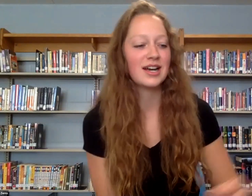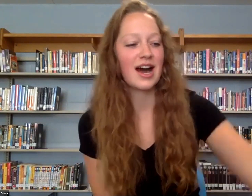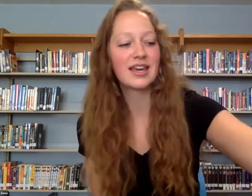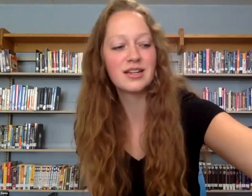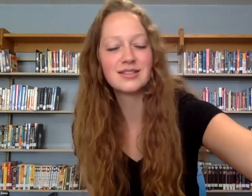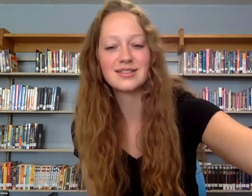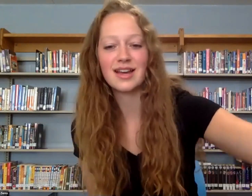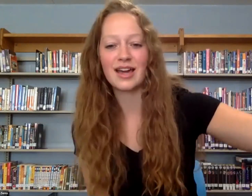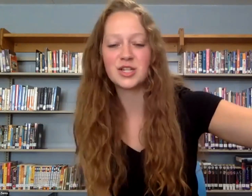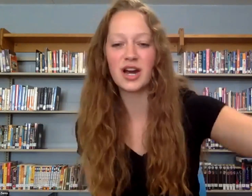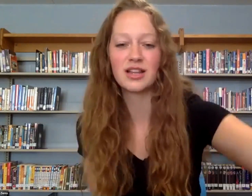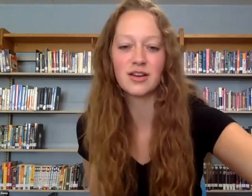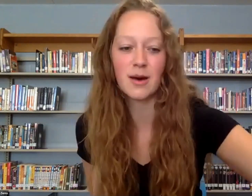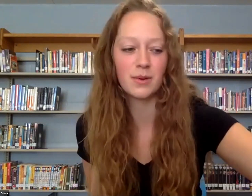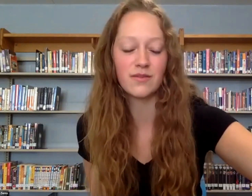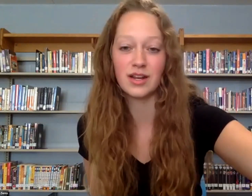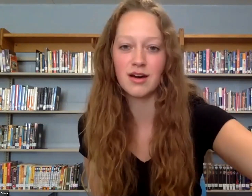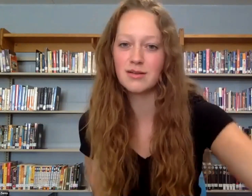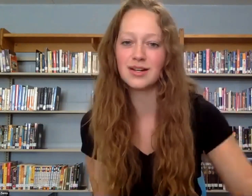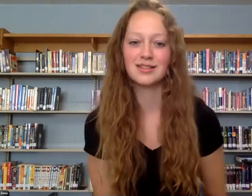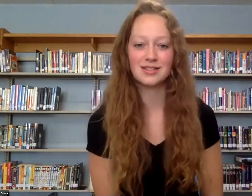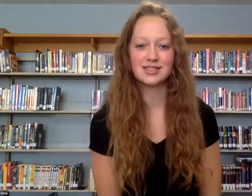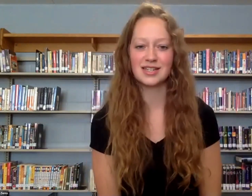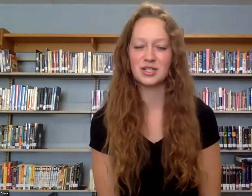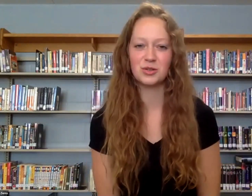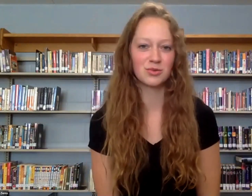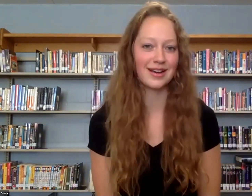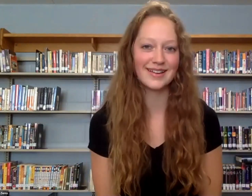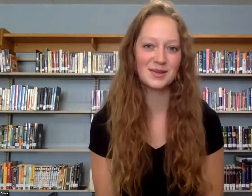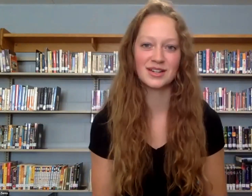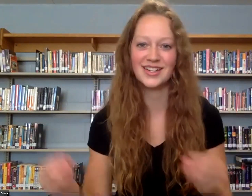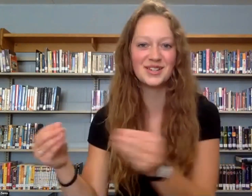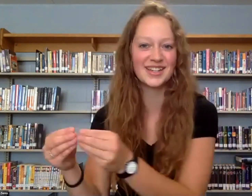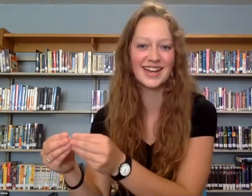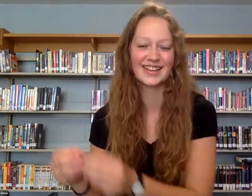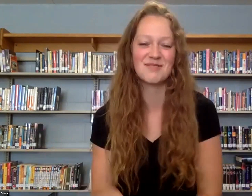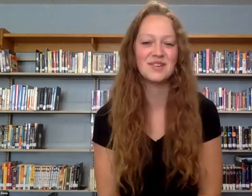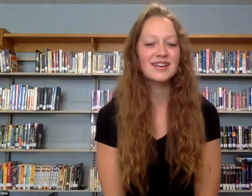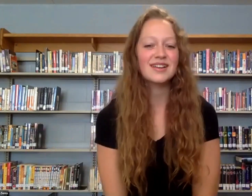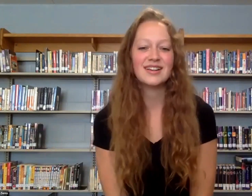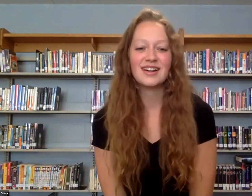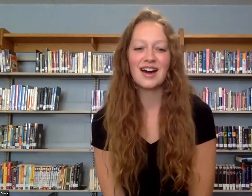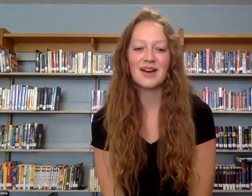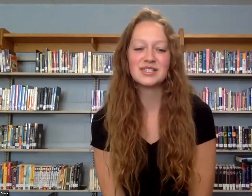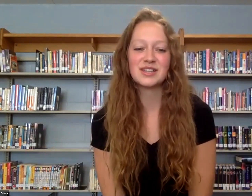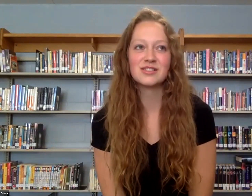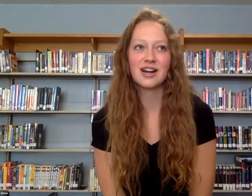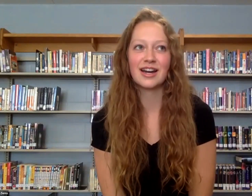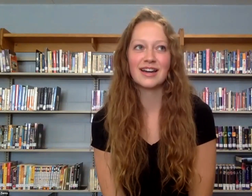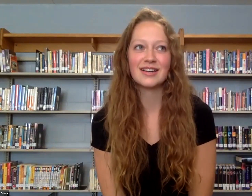I can try to look up a video and send it to you, Renee, and you can connect them. I could. Otherwise, you could